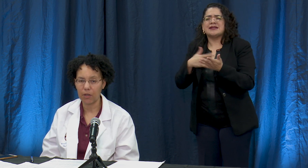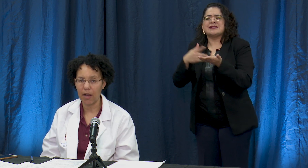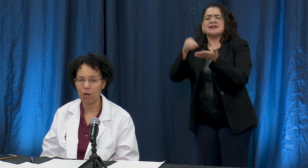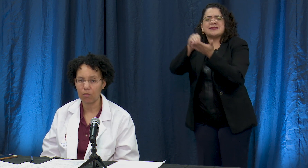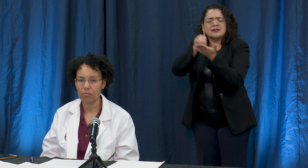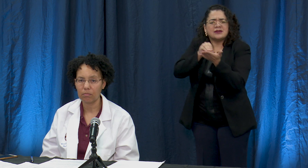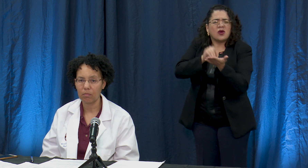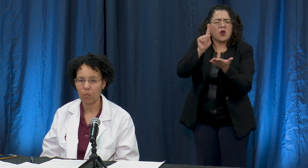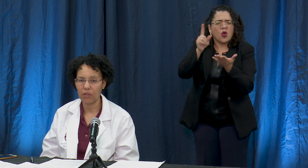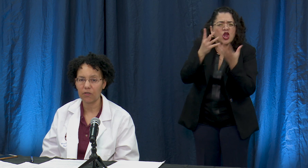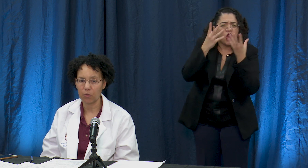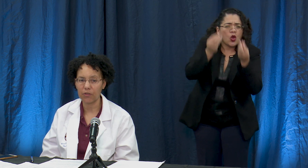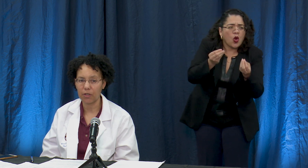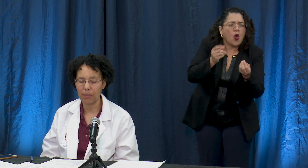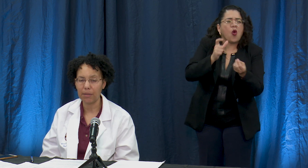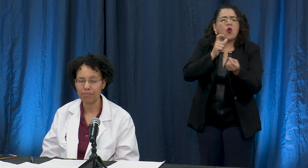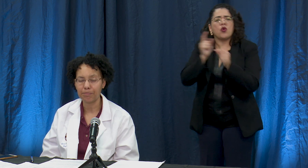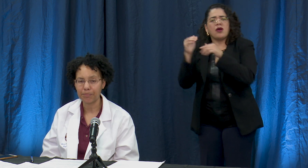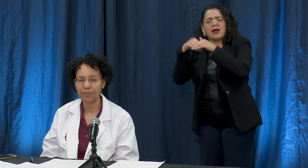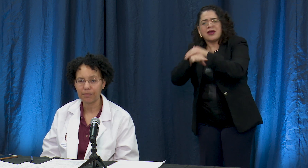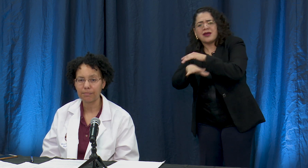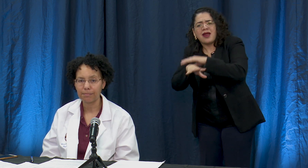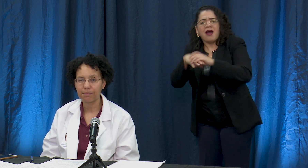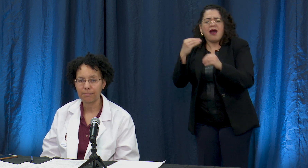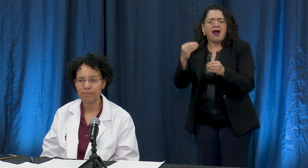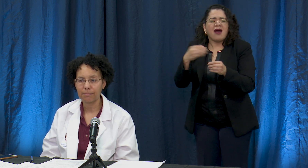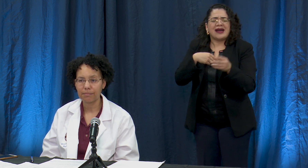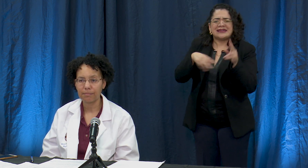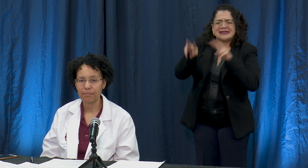to figure out what the source could be.